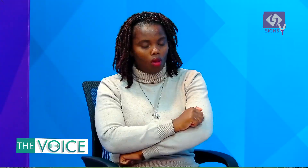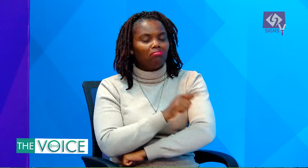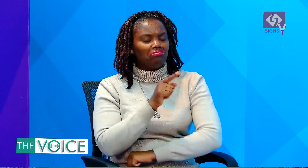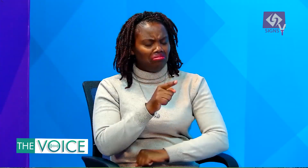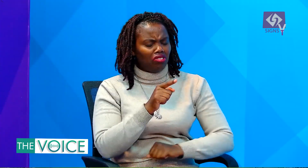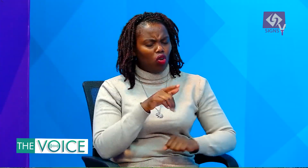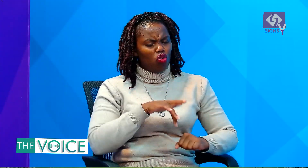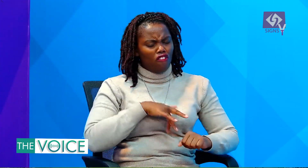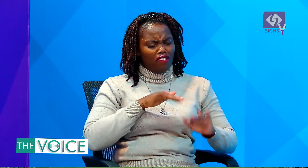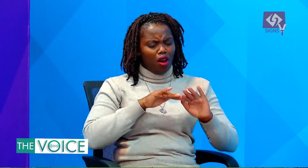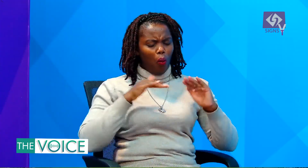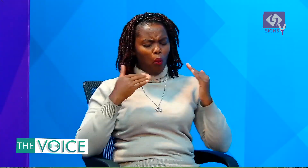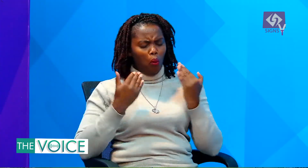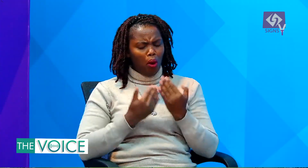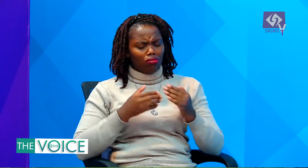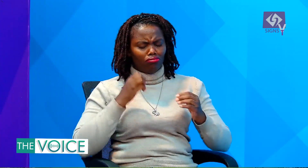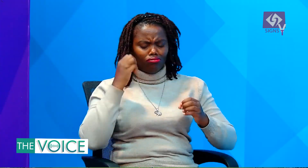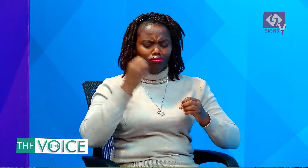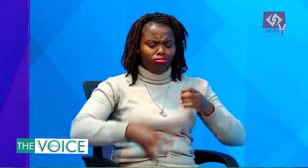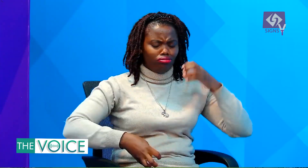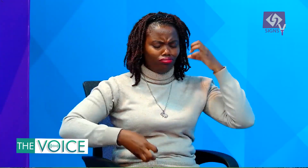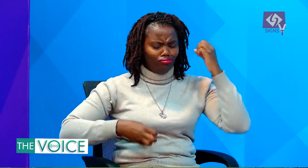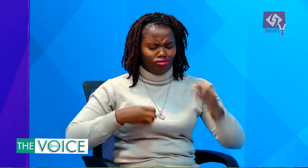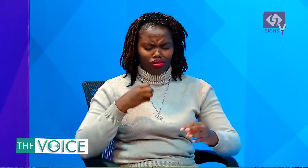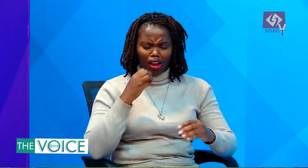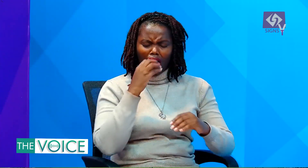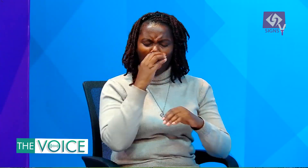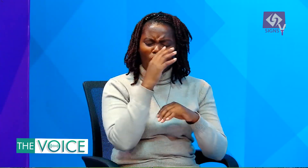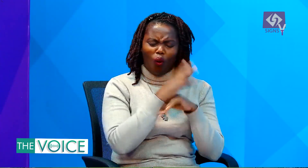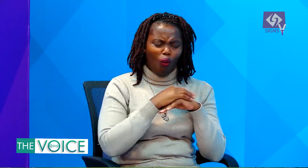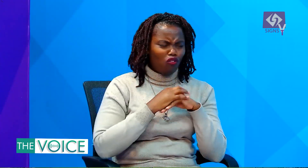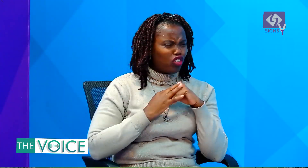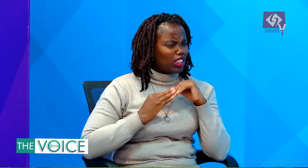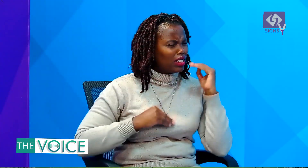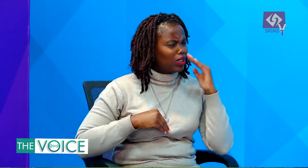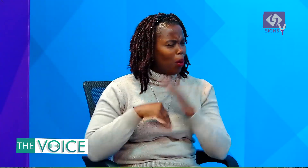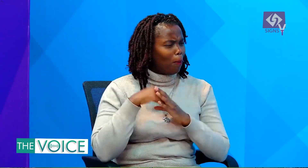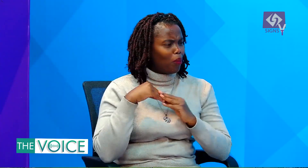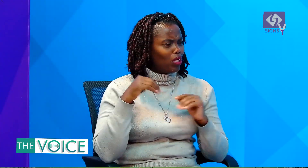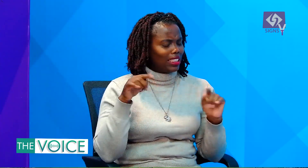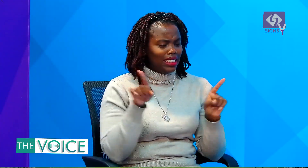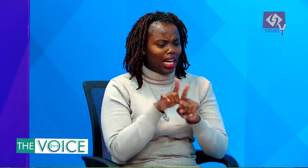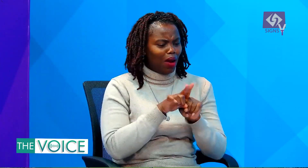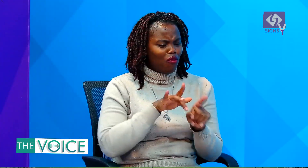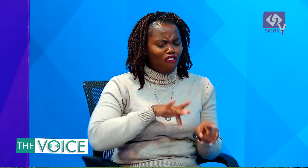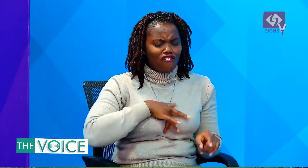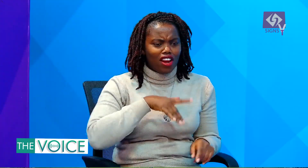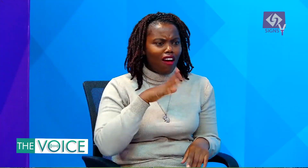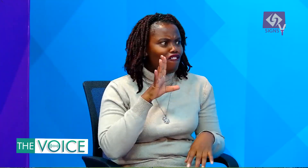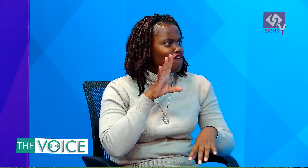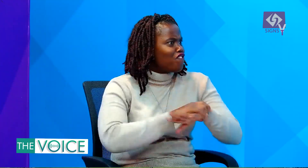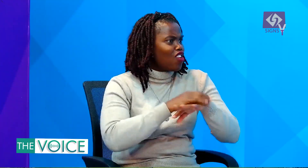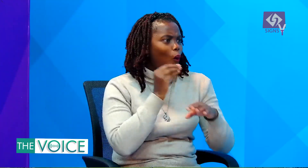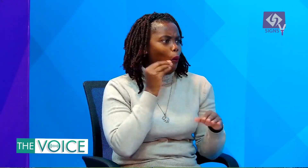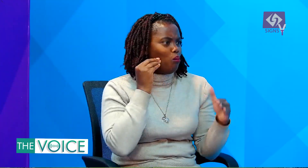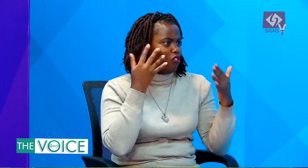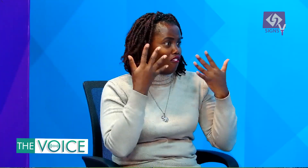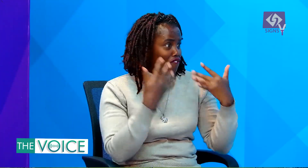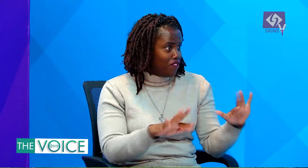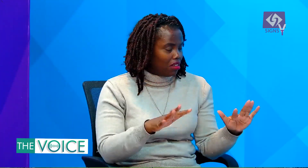hearing world, and how you transitioned from a hearing school to a deaf school, and the same